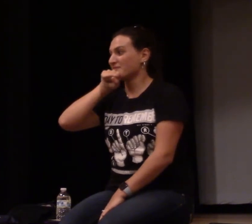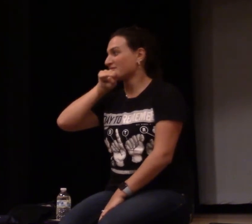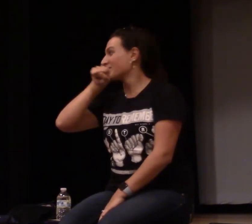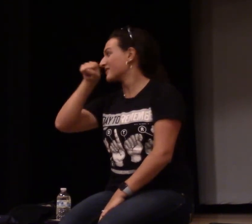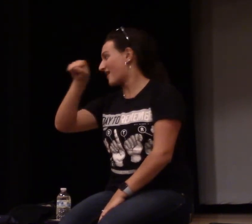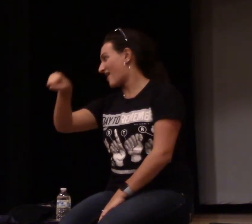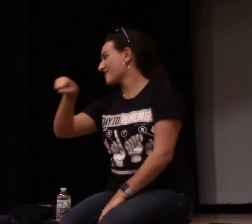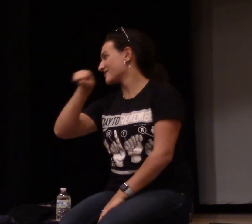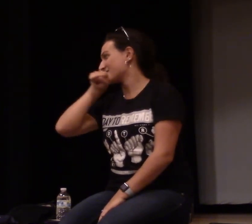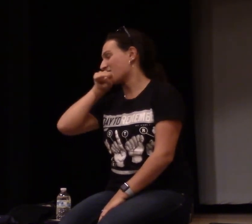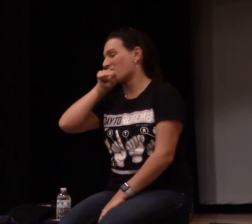Yeah, so